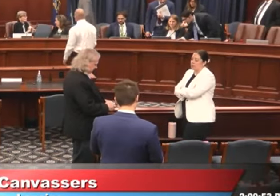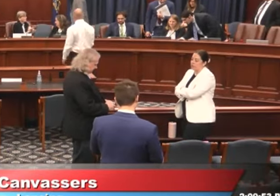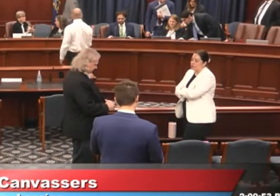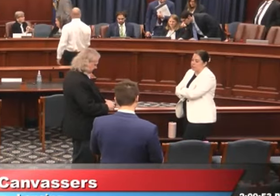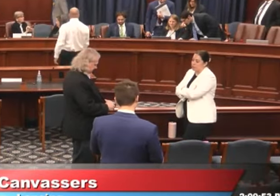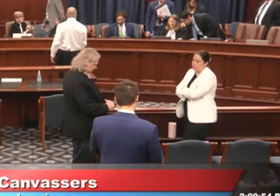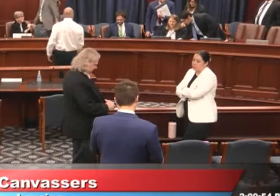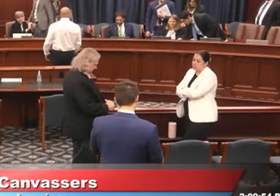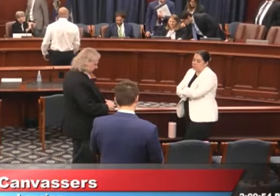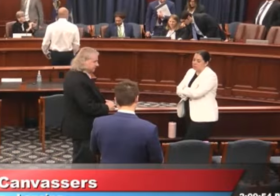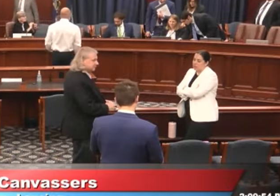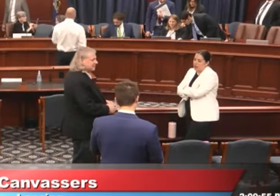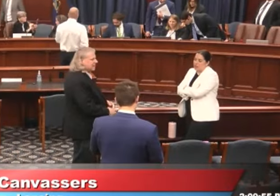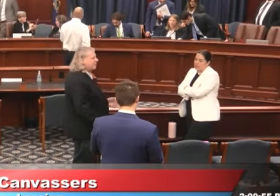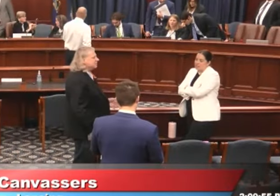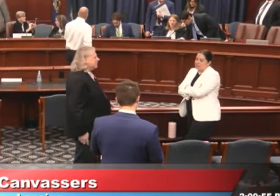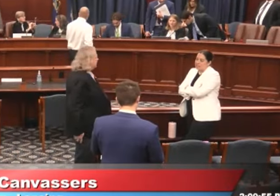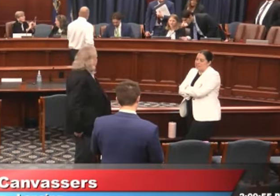Um.